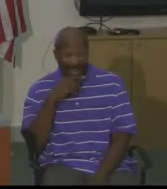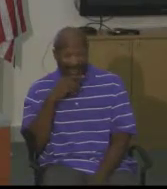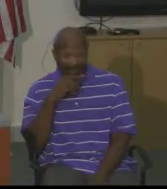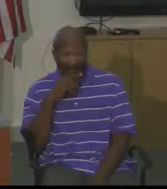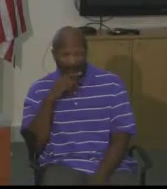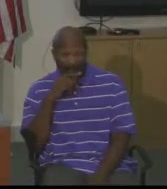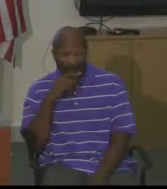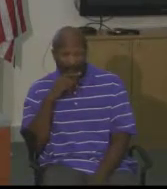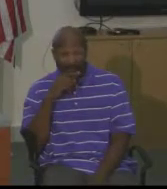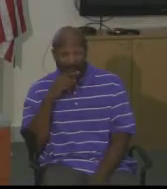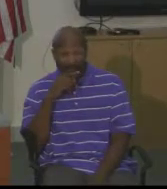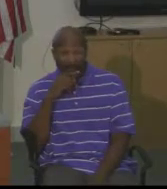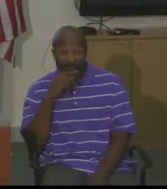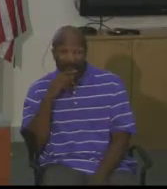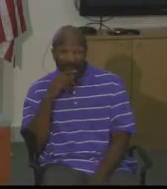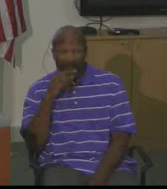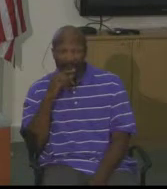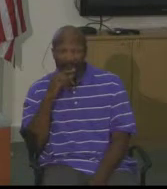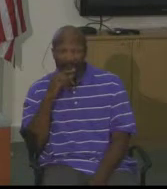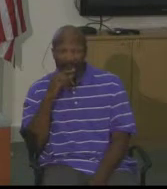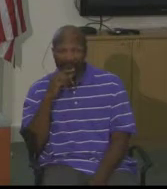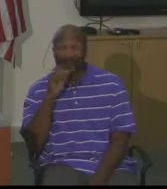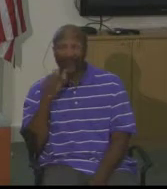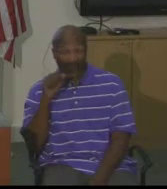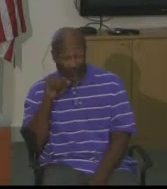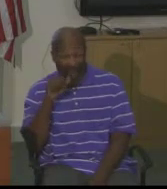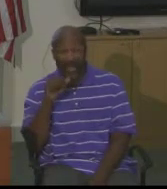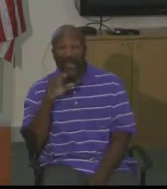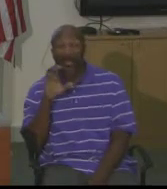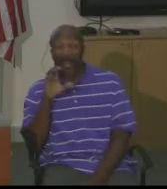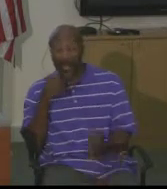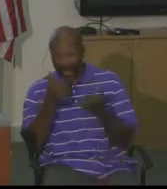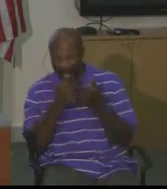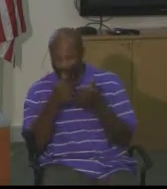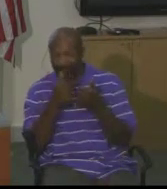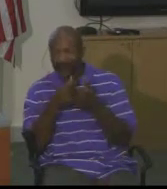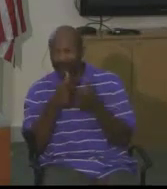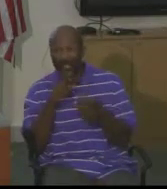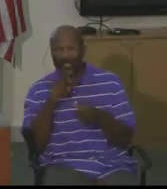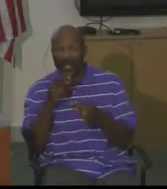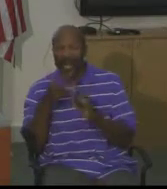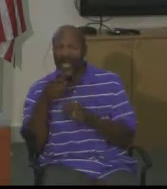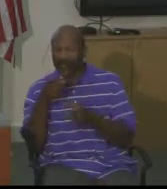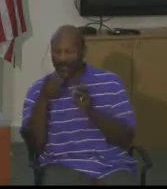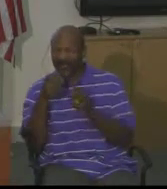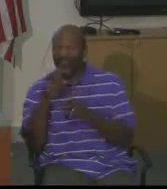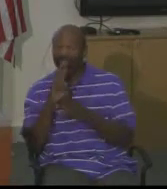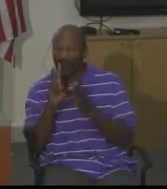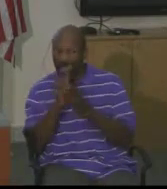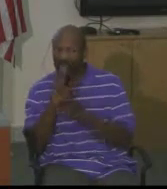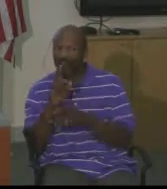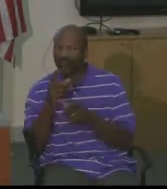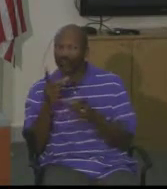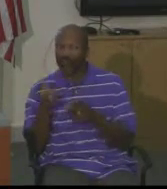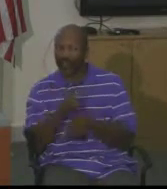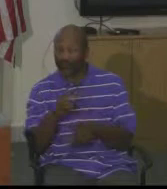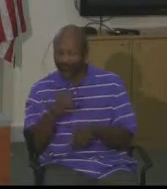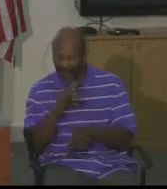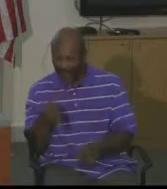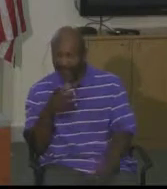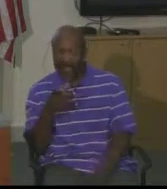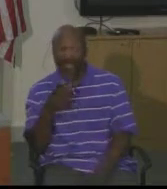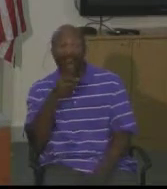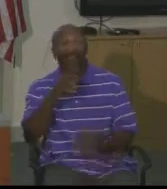Like games? Games or CAD need high-speed video transfer. If I'm